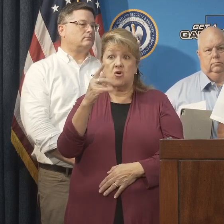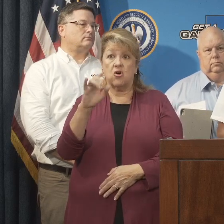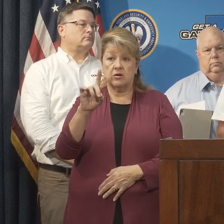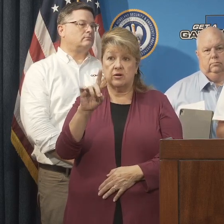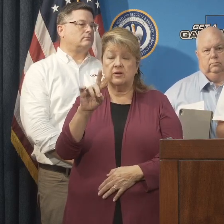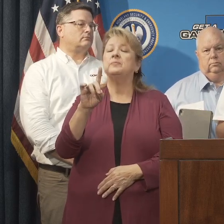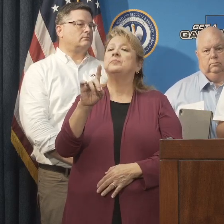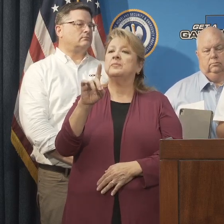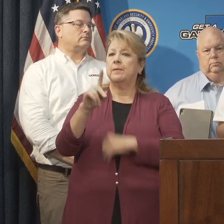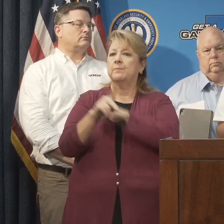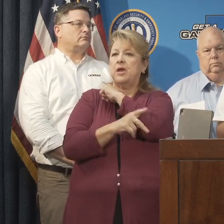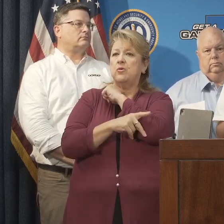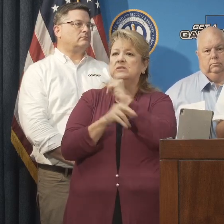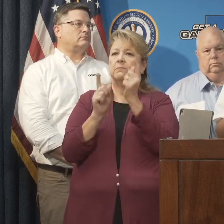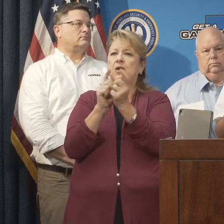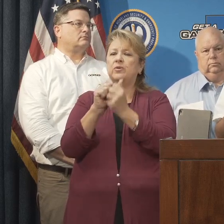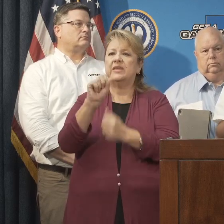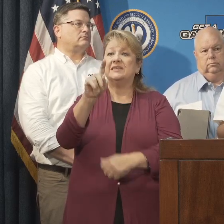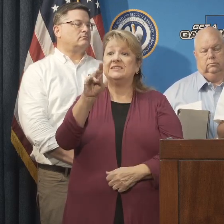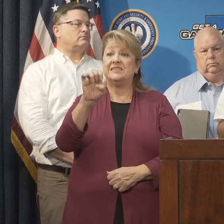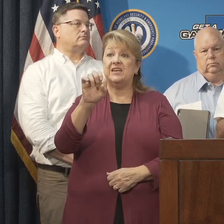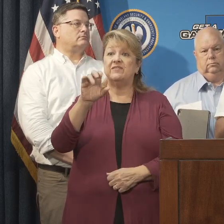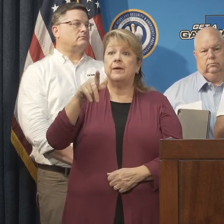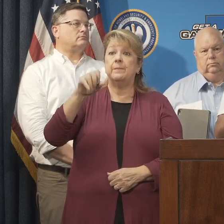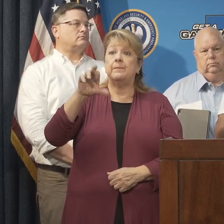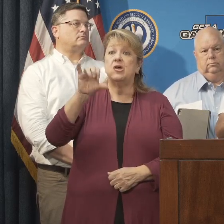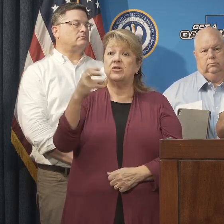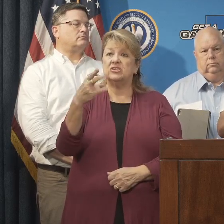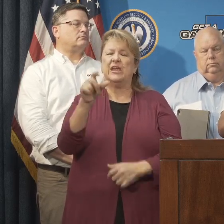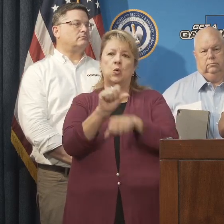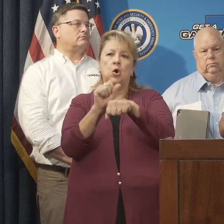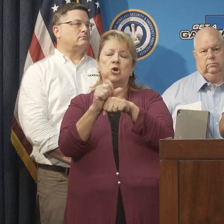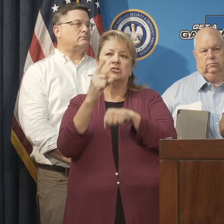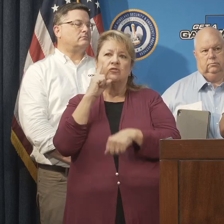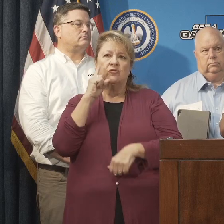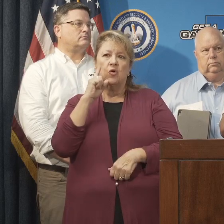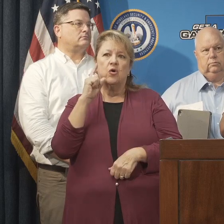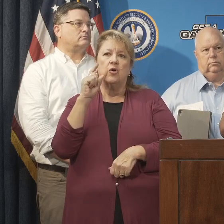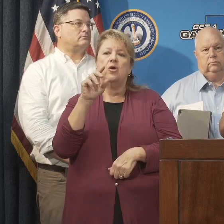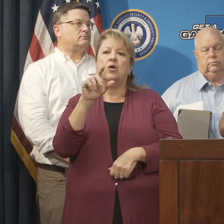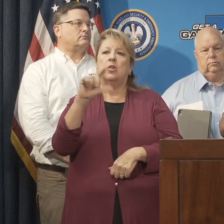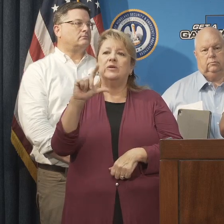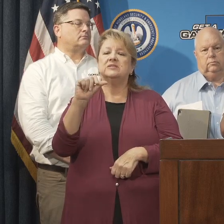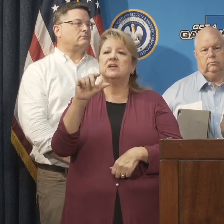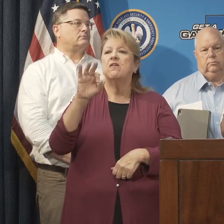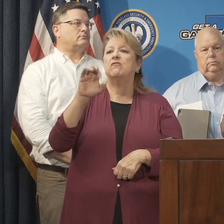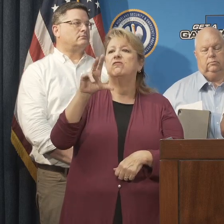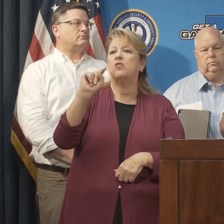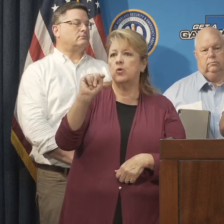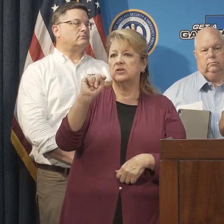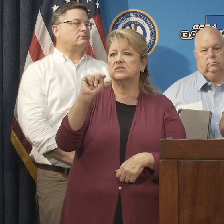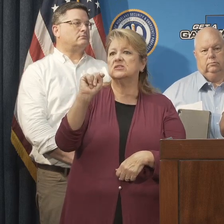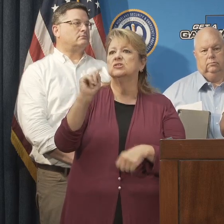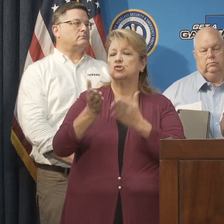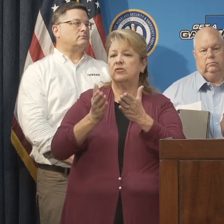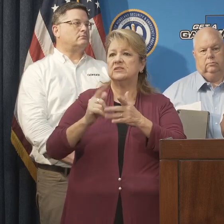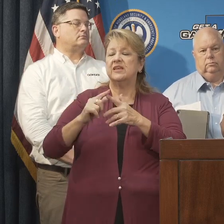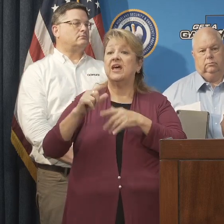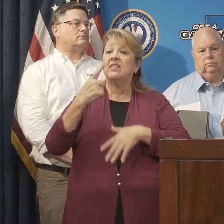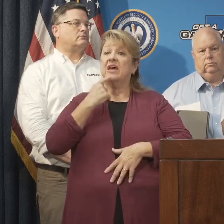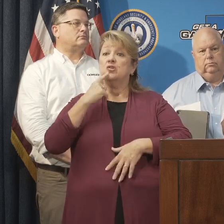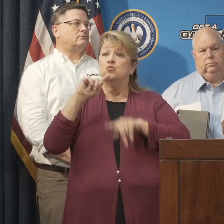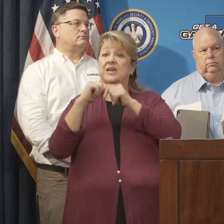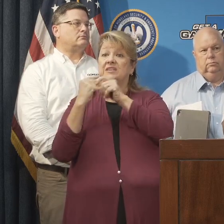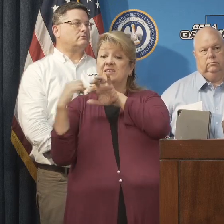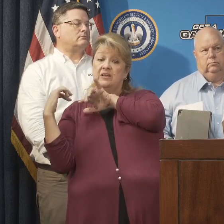Steve Parrish, who works for the U.S. Forest Service, and he's in charge of the red team that was sent in to really take